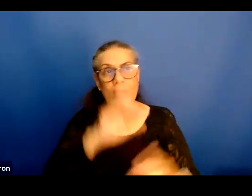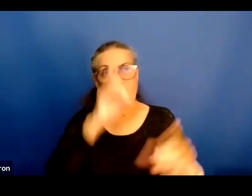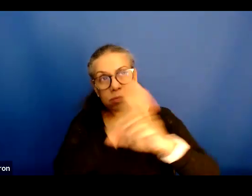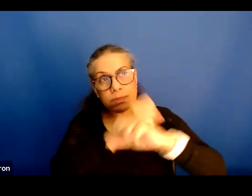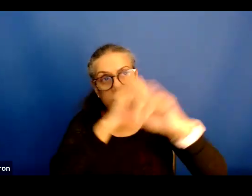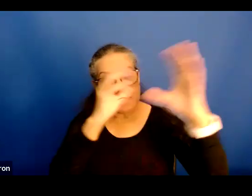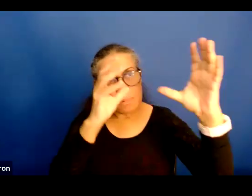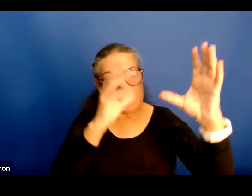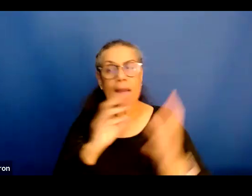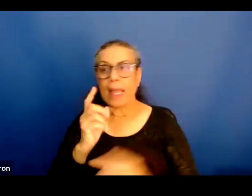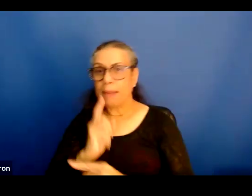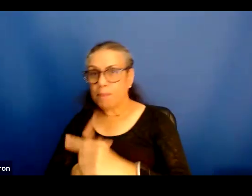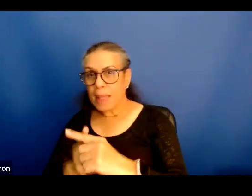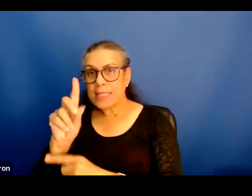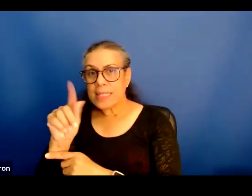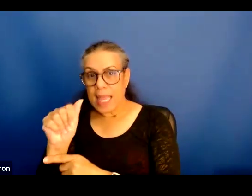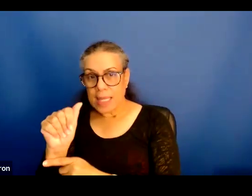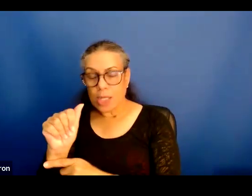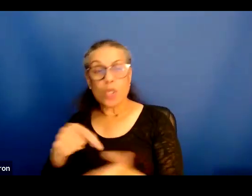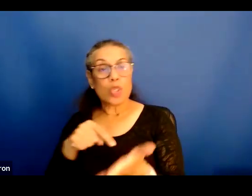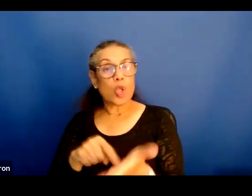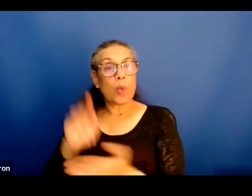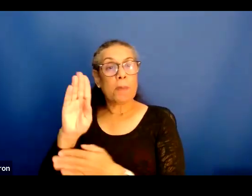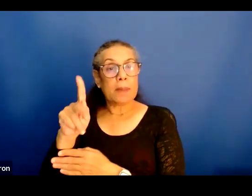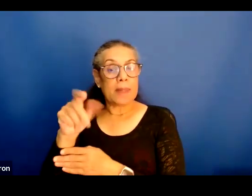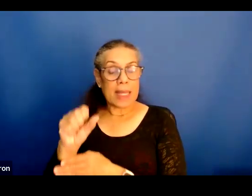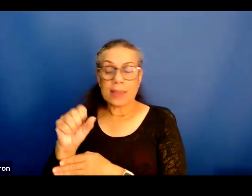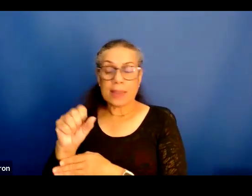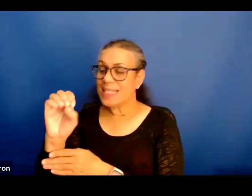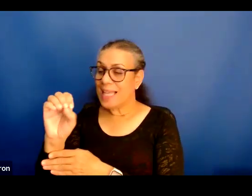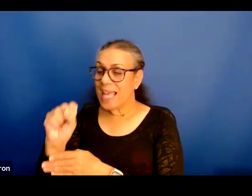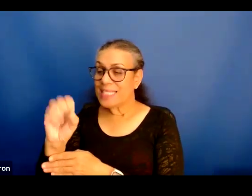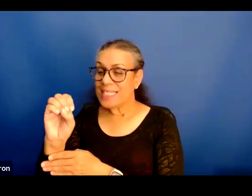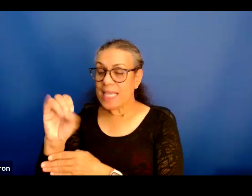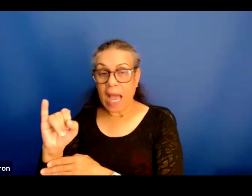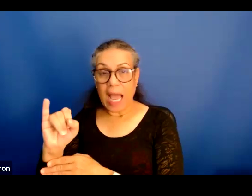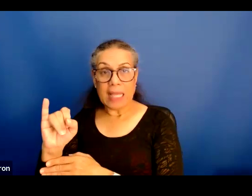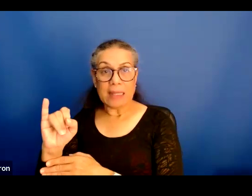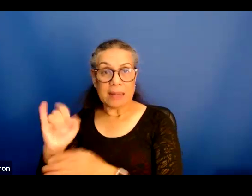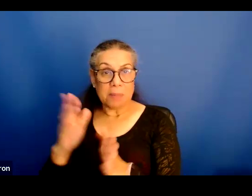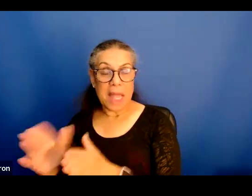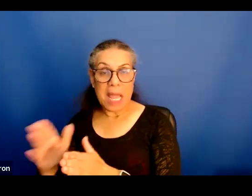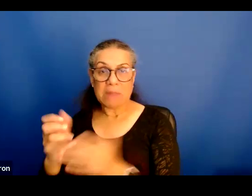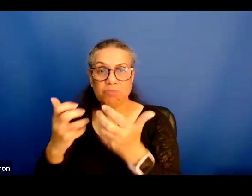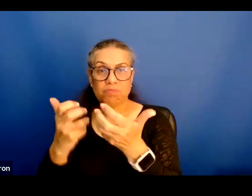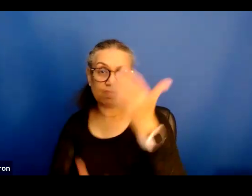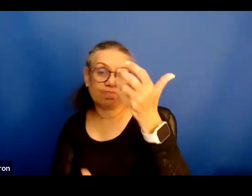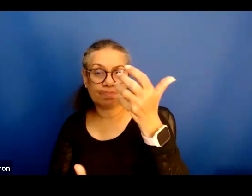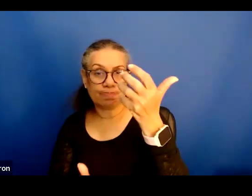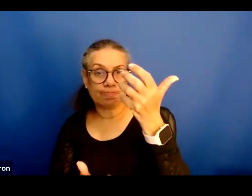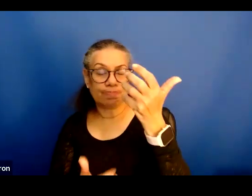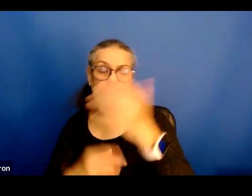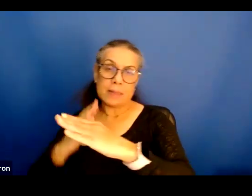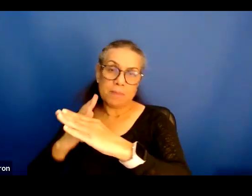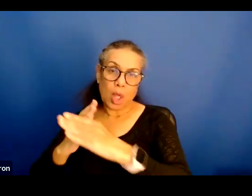Russell and the data, showing that BPS SEI strands were hindering access to rigorous and social learning.